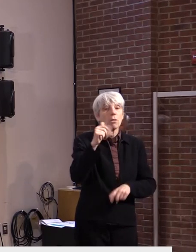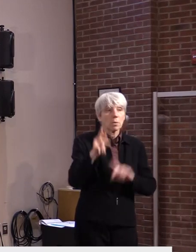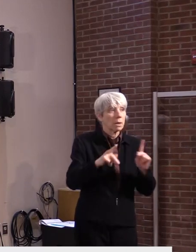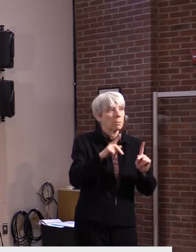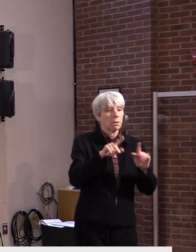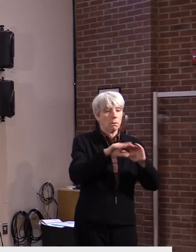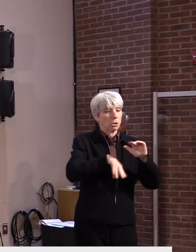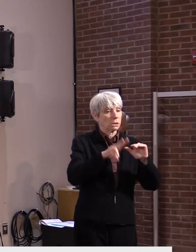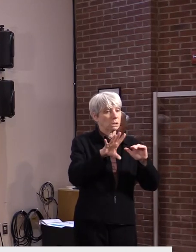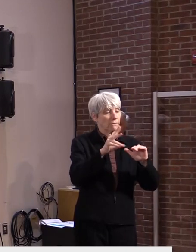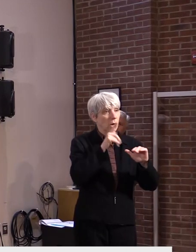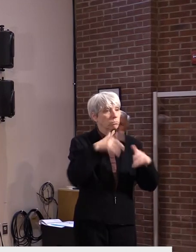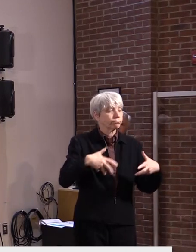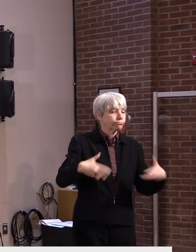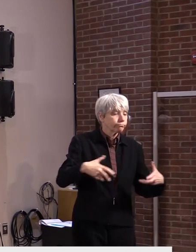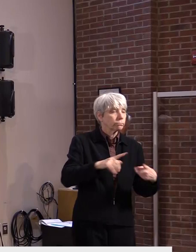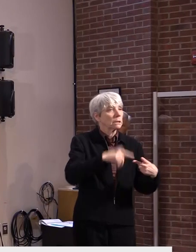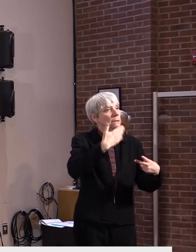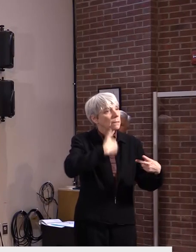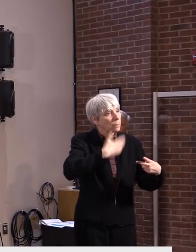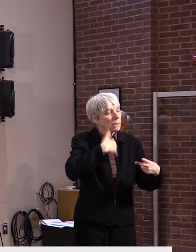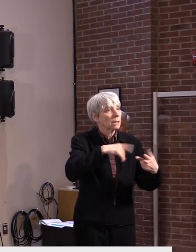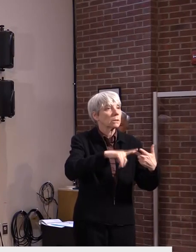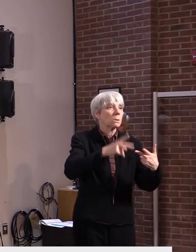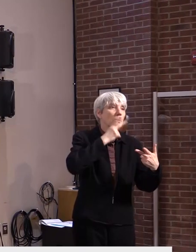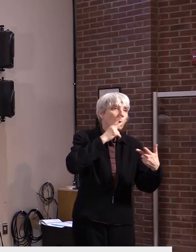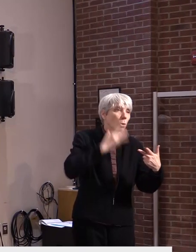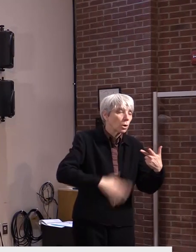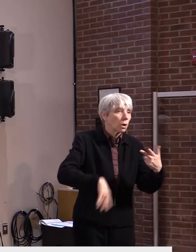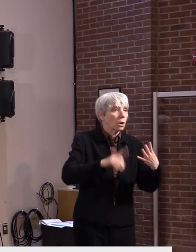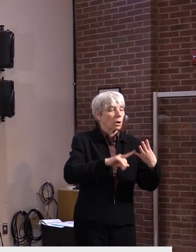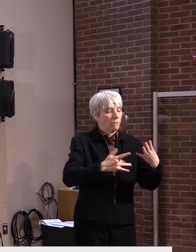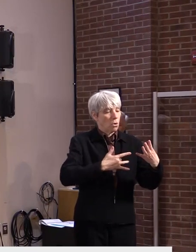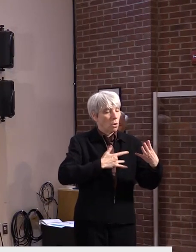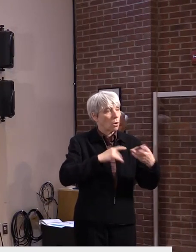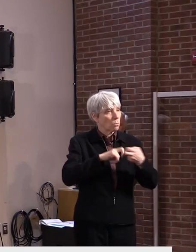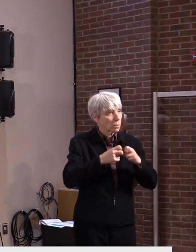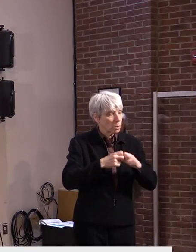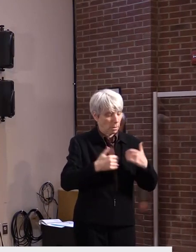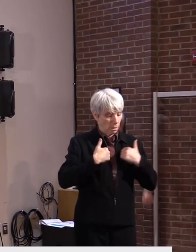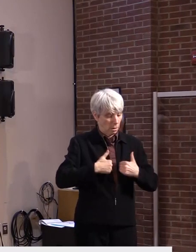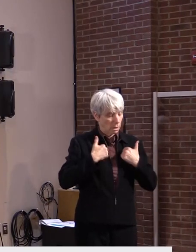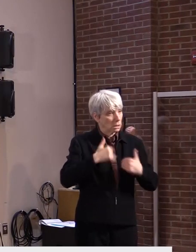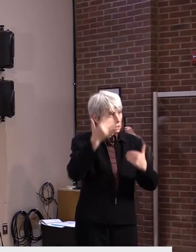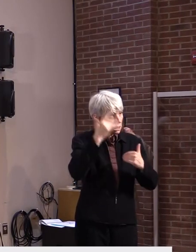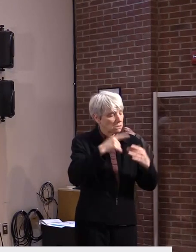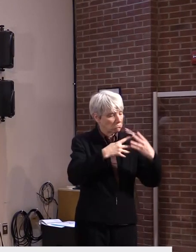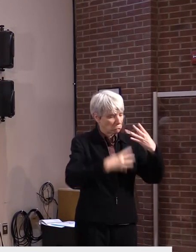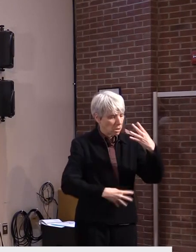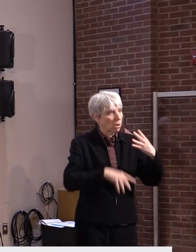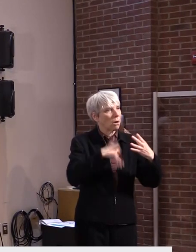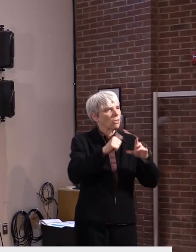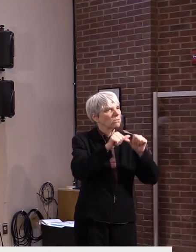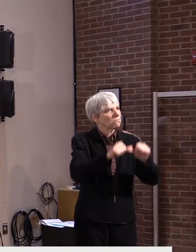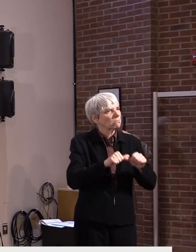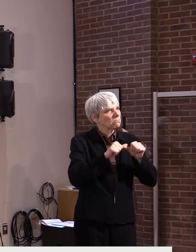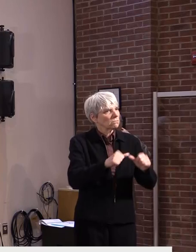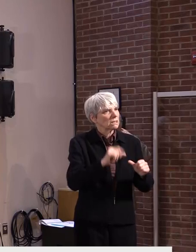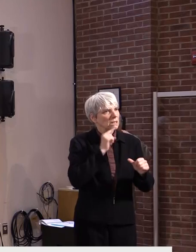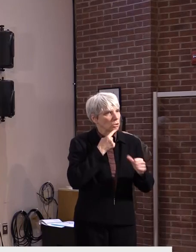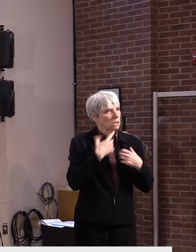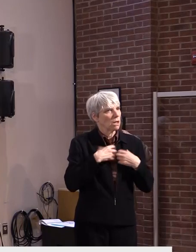as obesity, diabetes, smoking, heart and lung disease, and other chronic medical